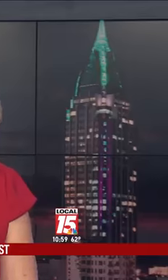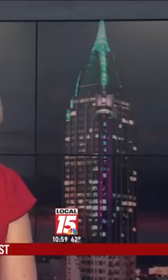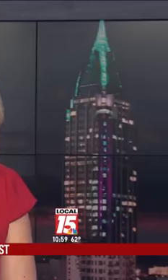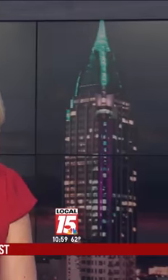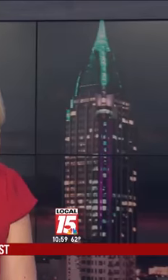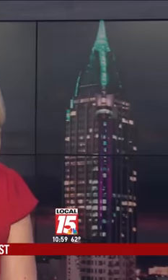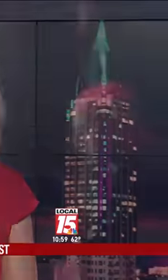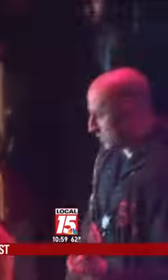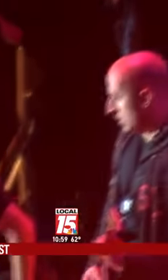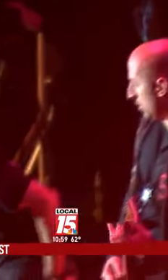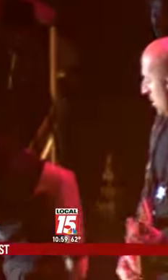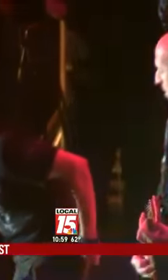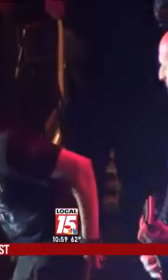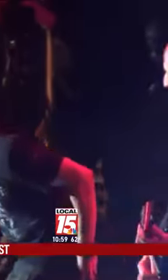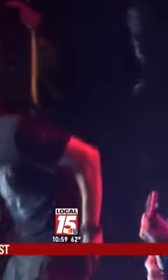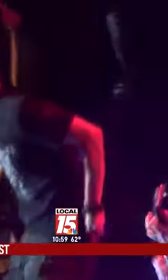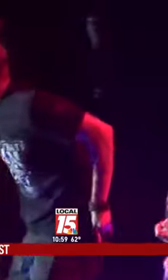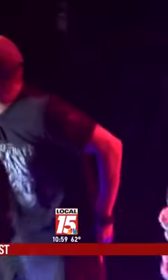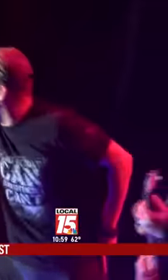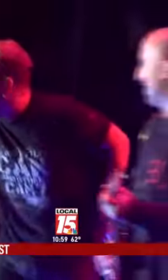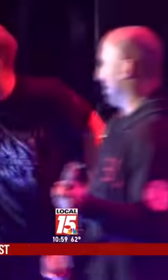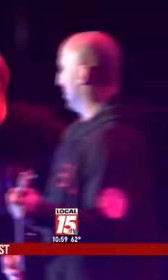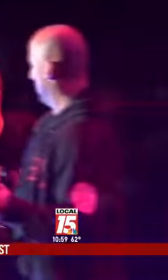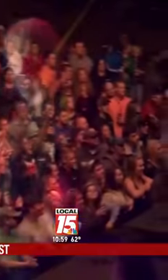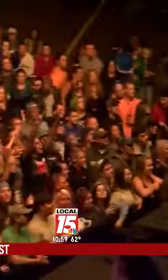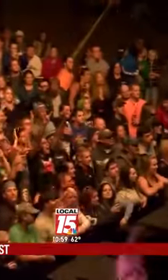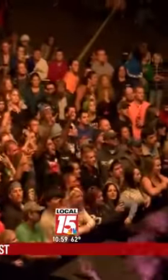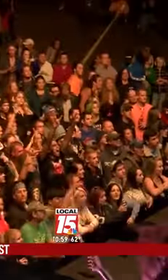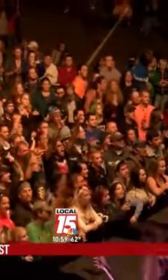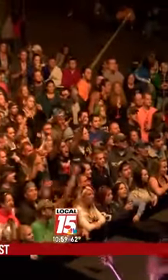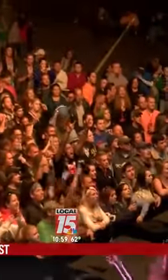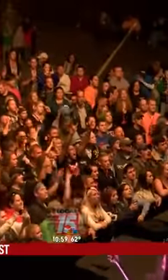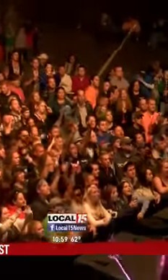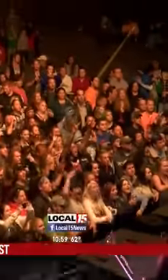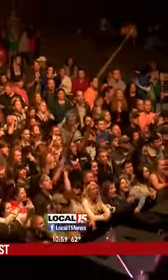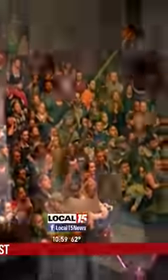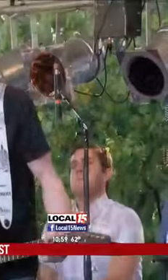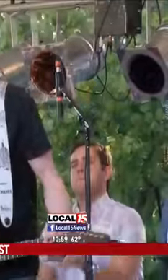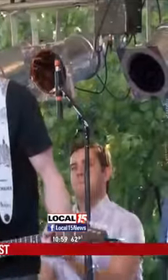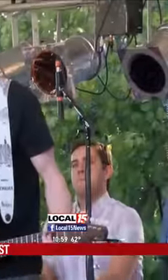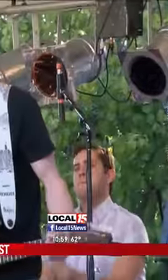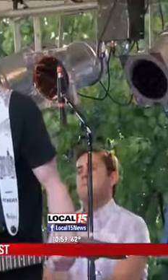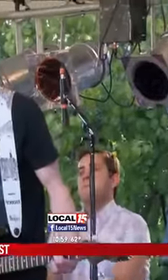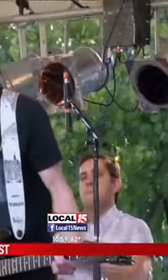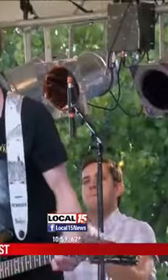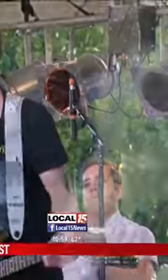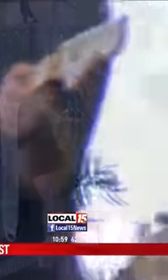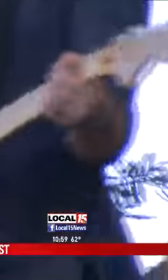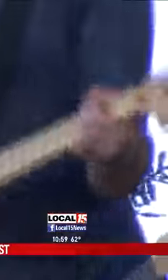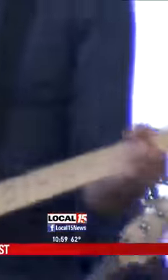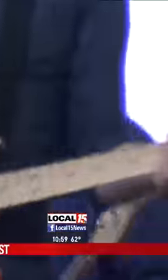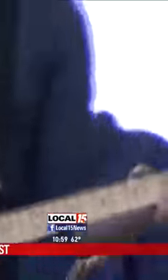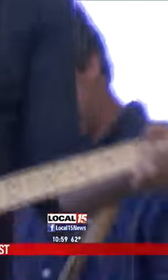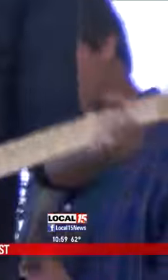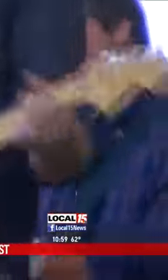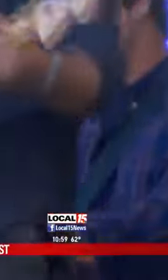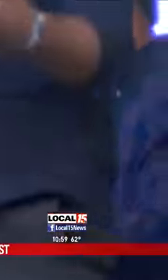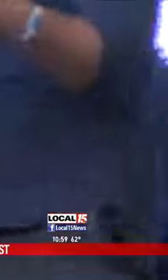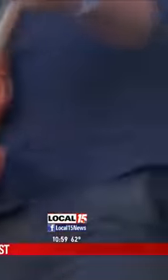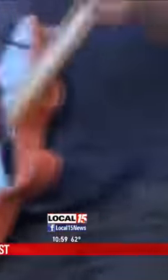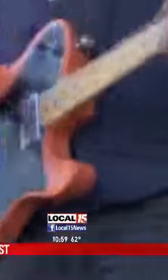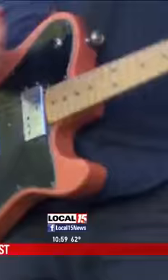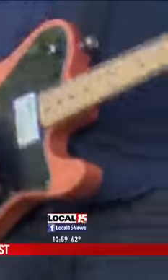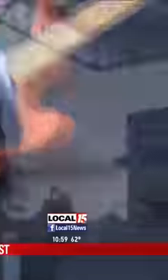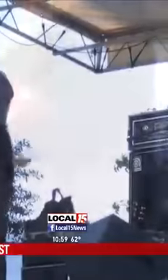everyone else. What if this is how you saw a live music concert? Lips are moving, fingers strumming,